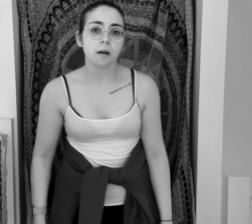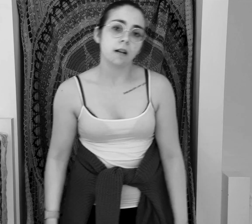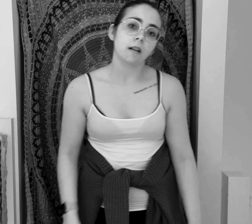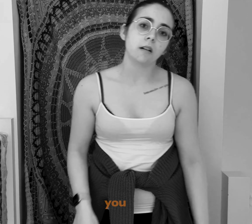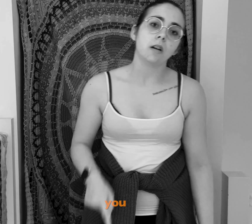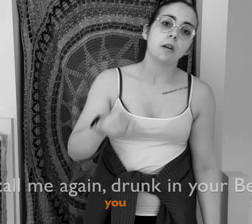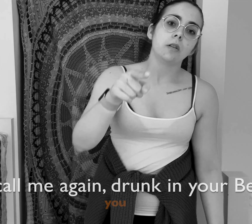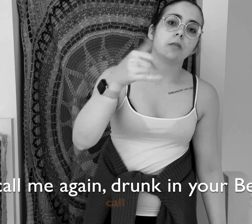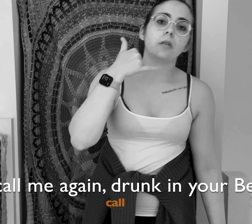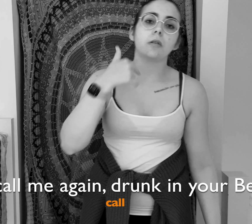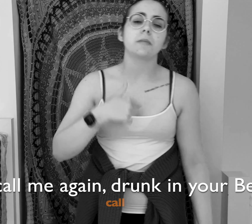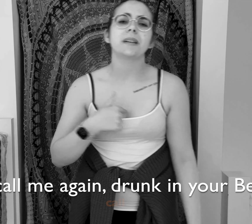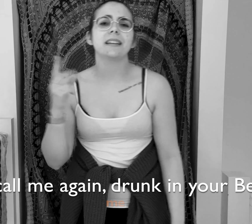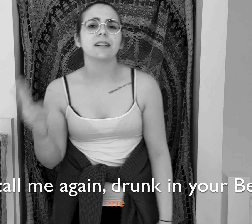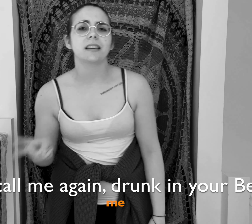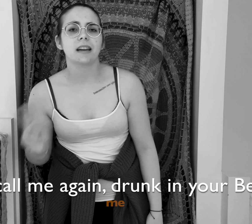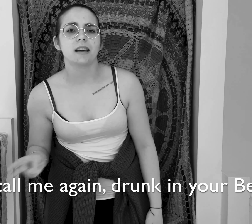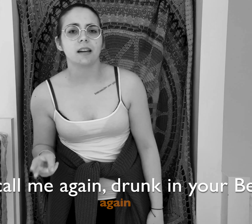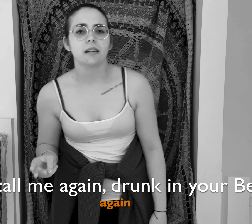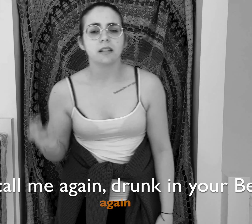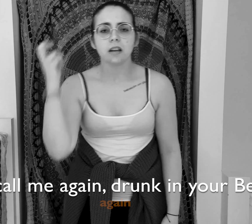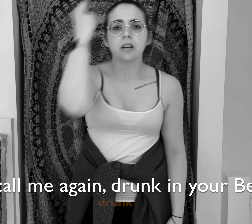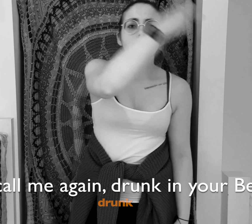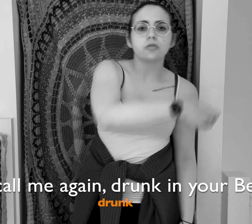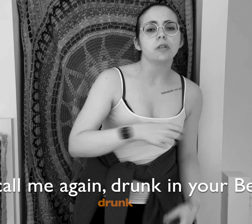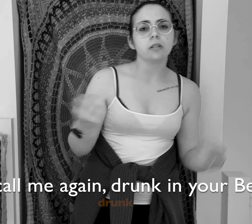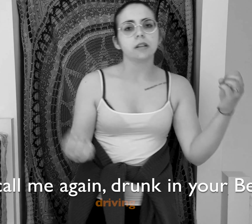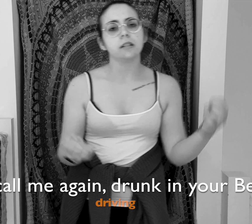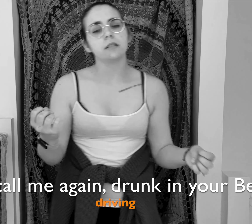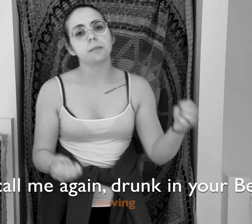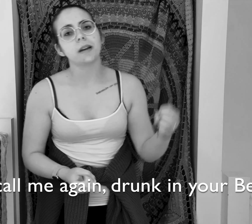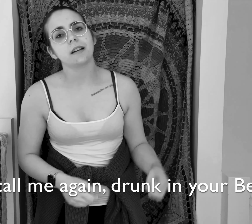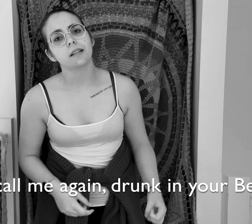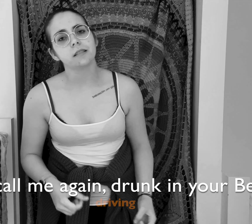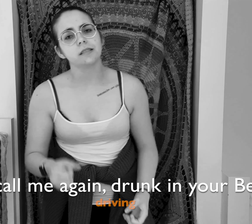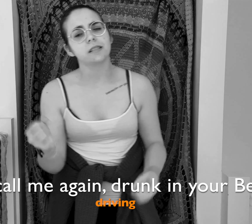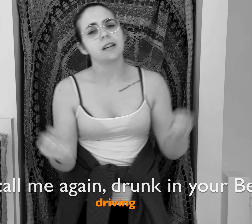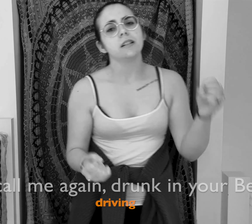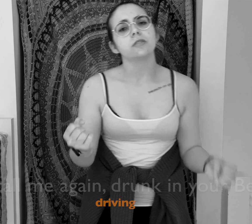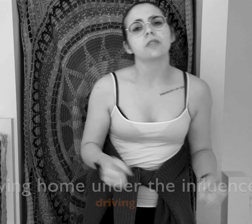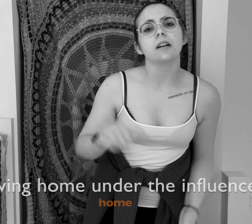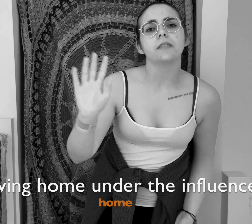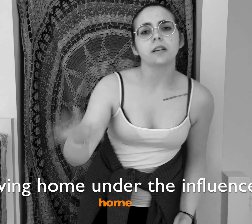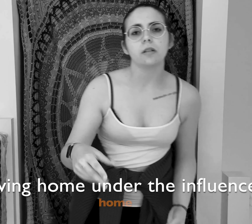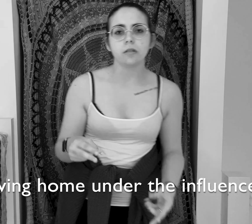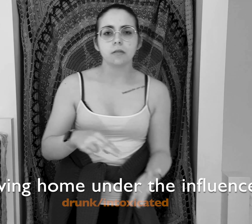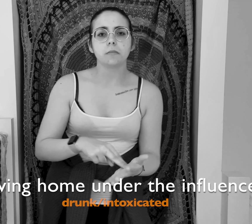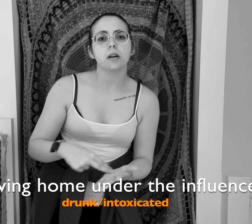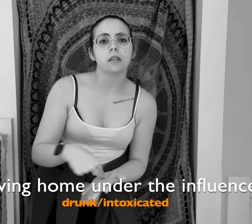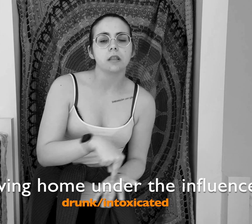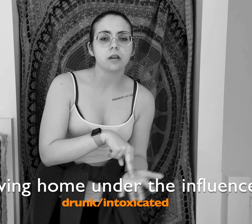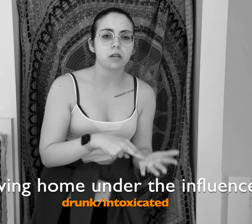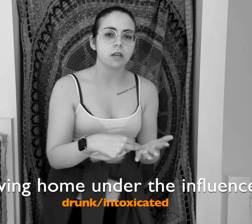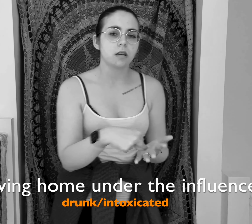You called me again Drunk in your bands Driving home under the